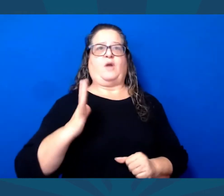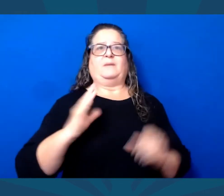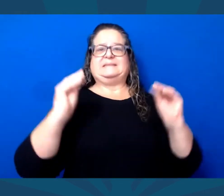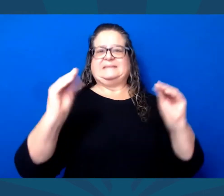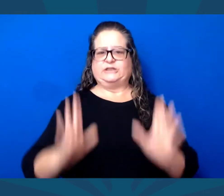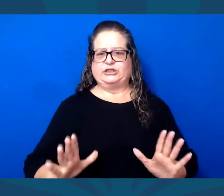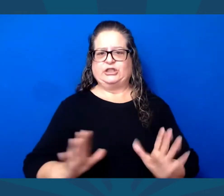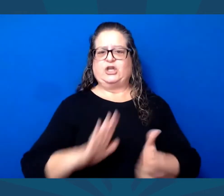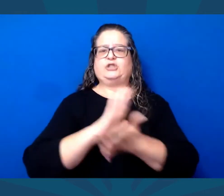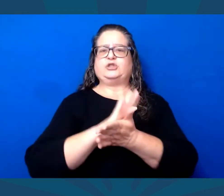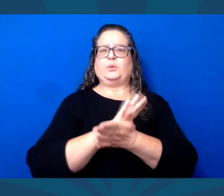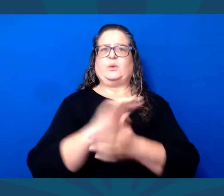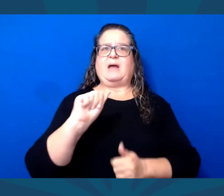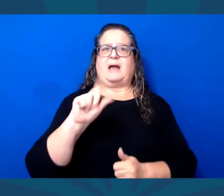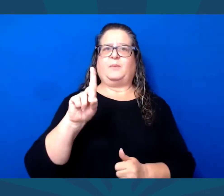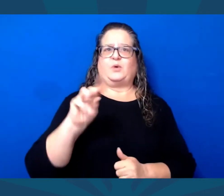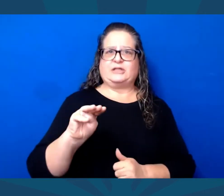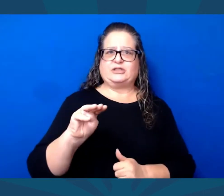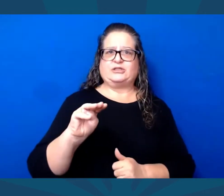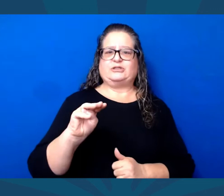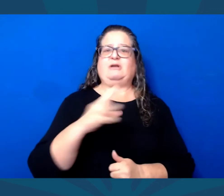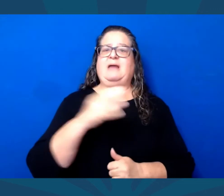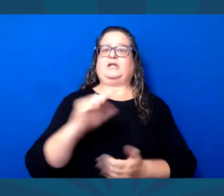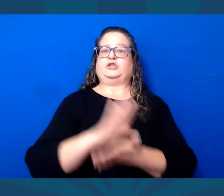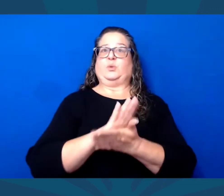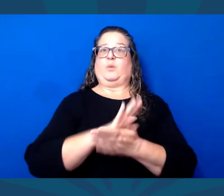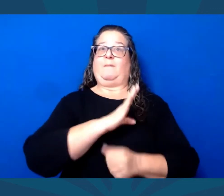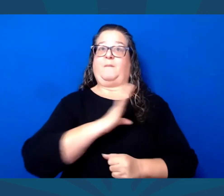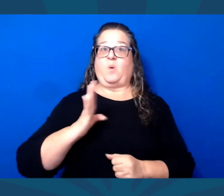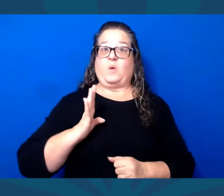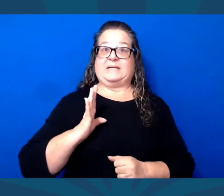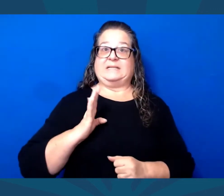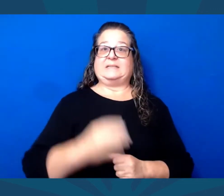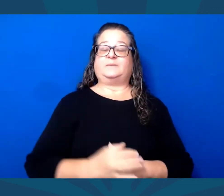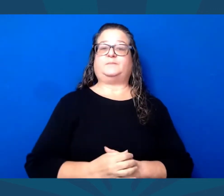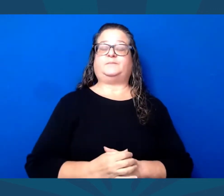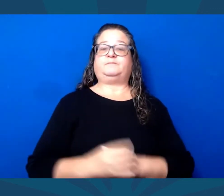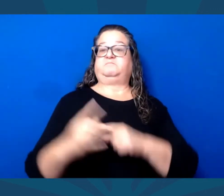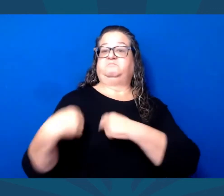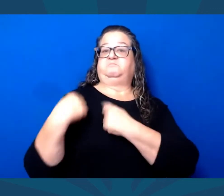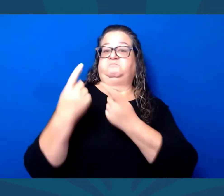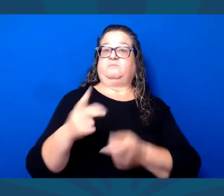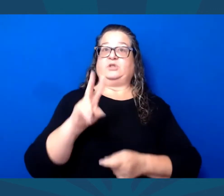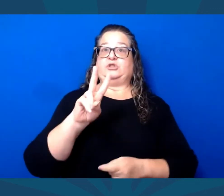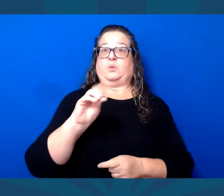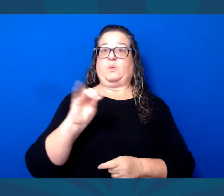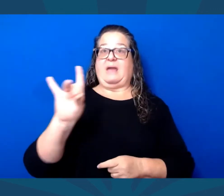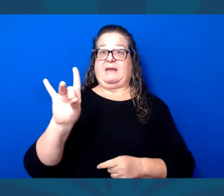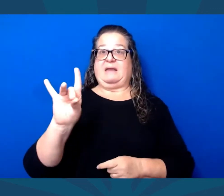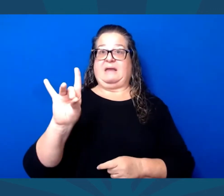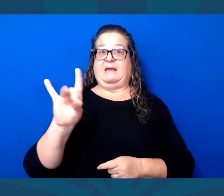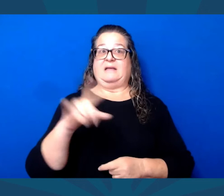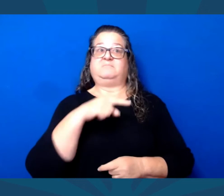As a former school teacher, school administrator, and school board member, I will lead